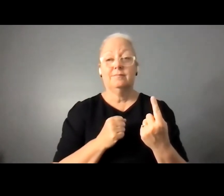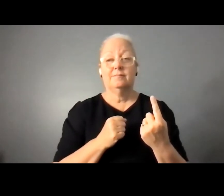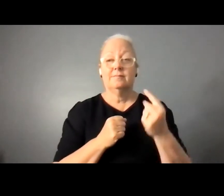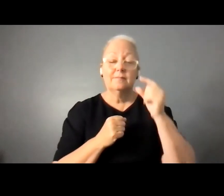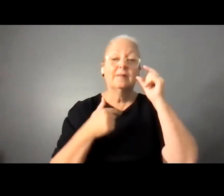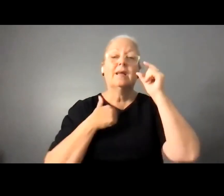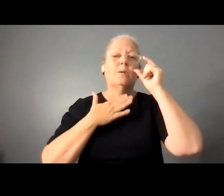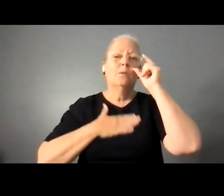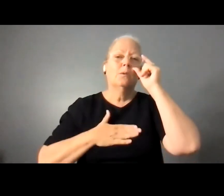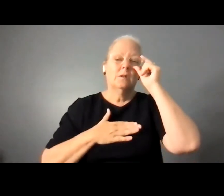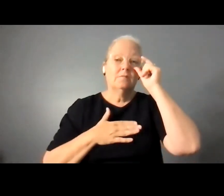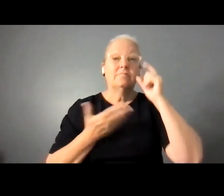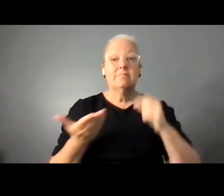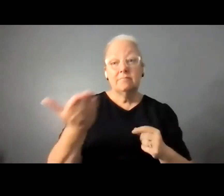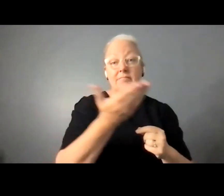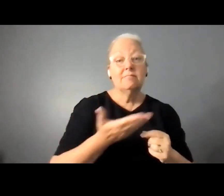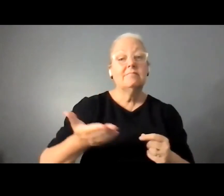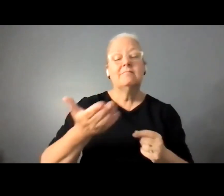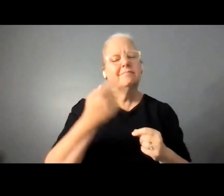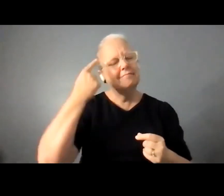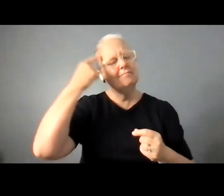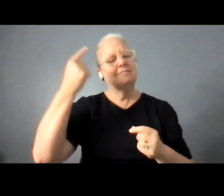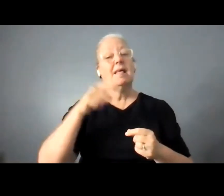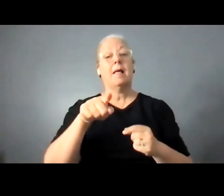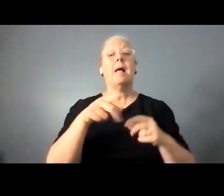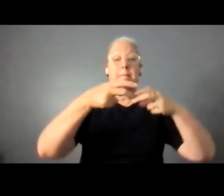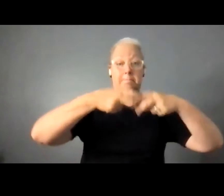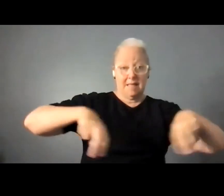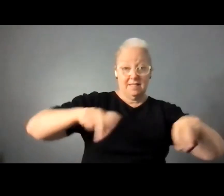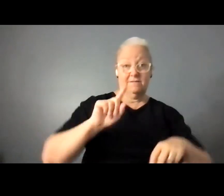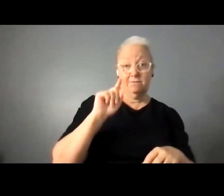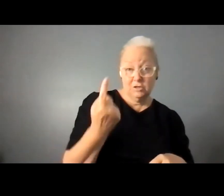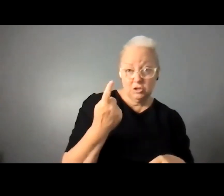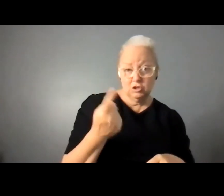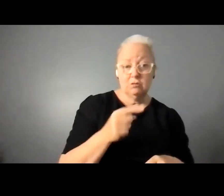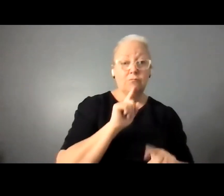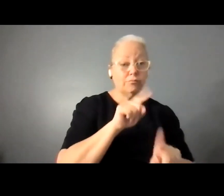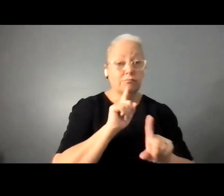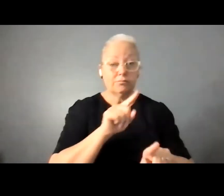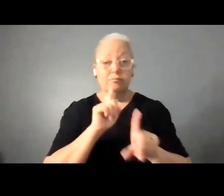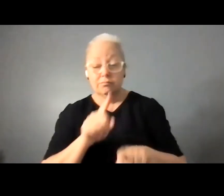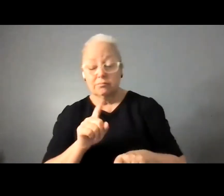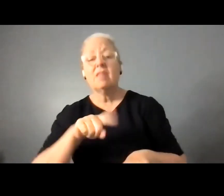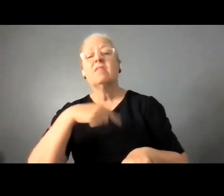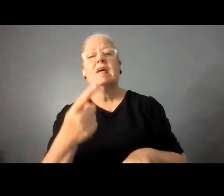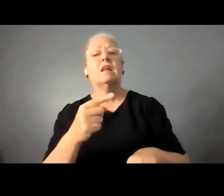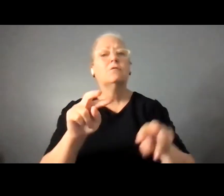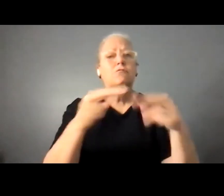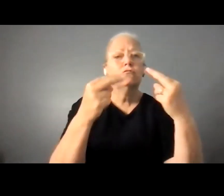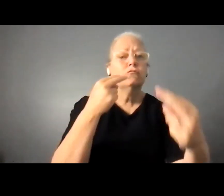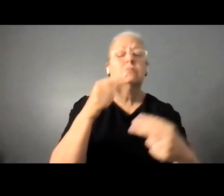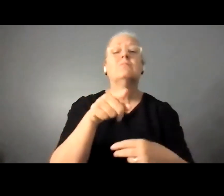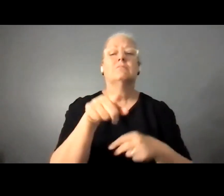to everyone to answer this. First, the panelists and the rest of participants. What are the main barriers that people